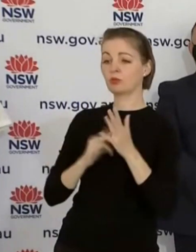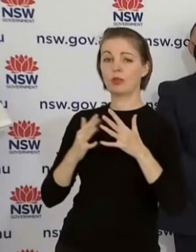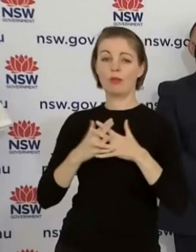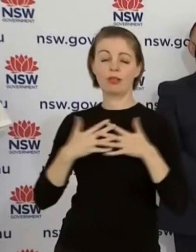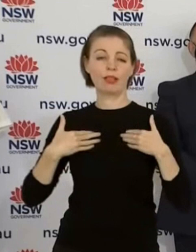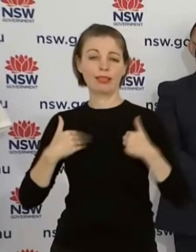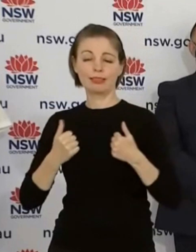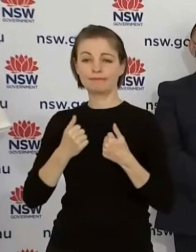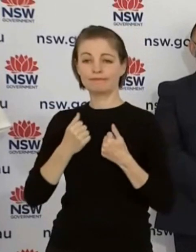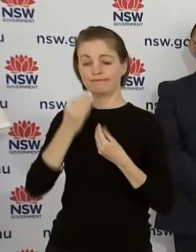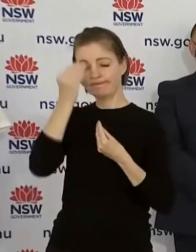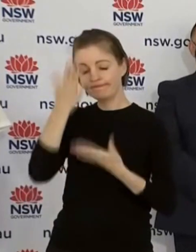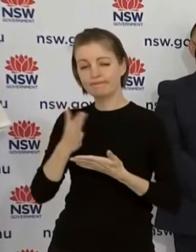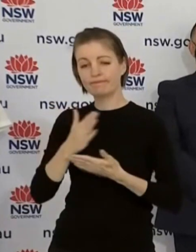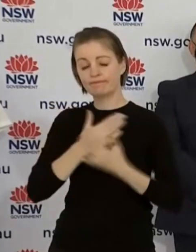Wales Health.